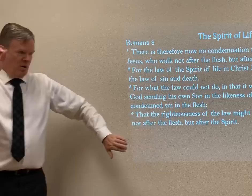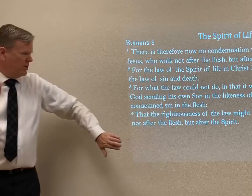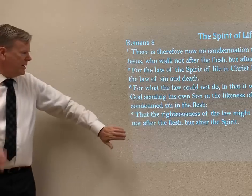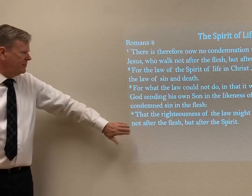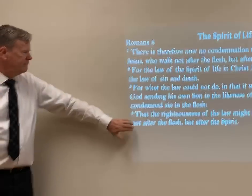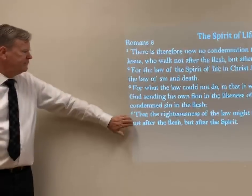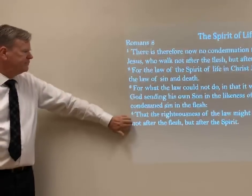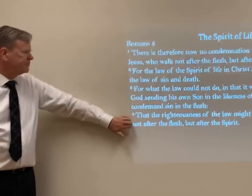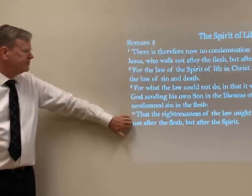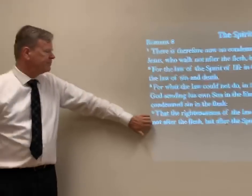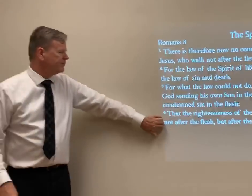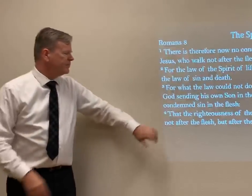Okay.